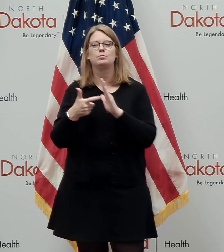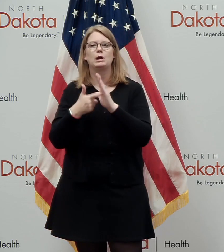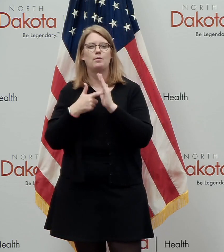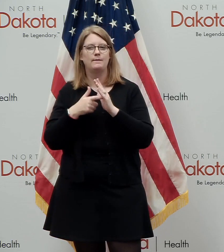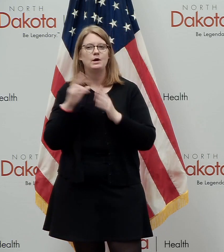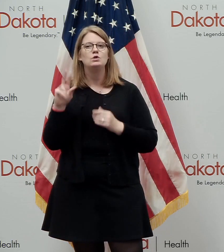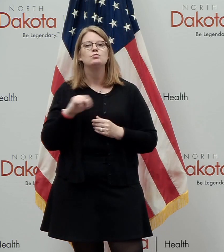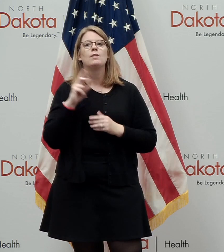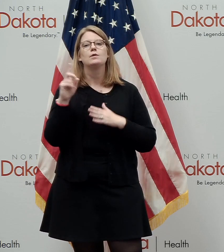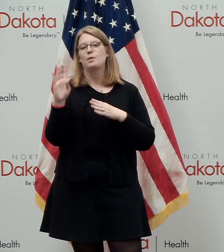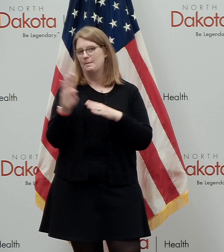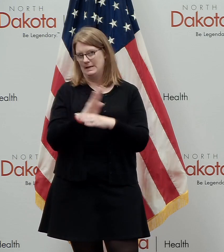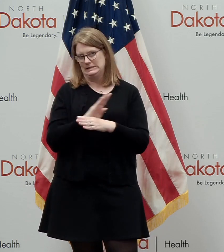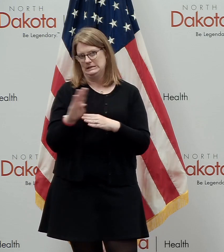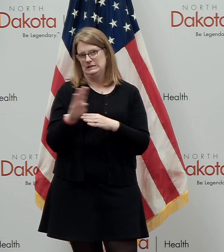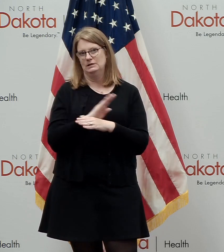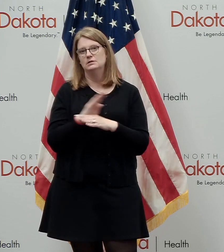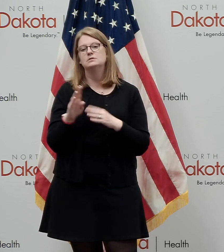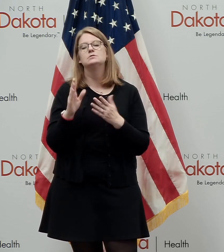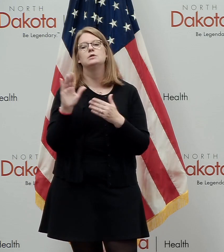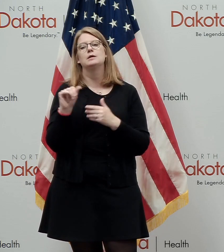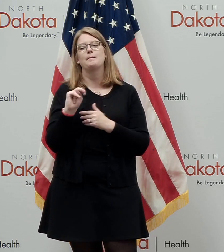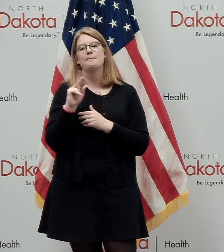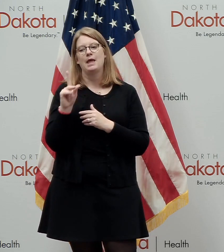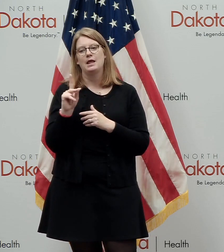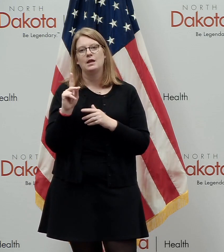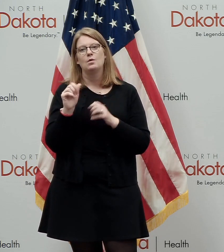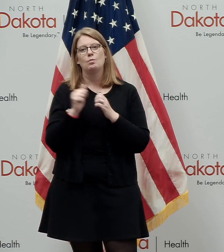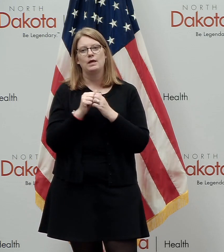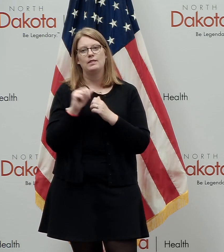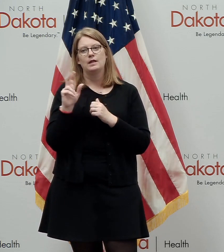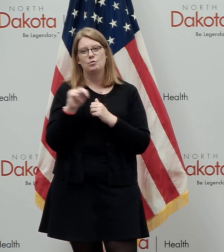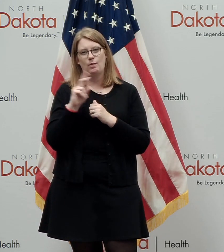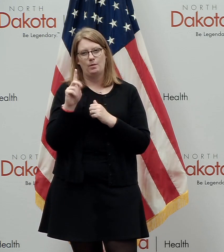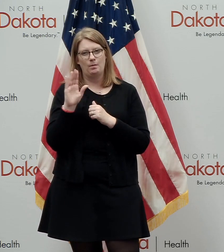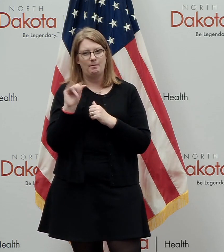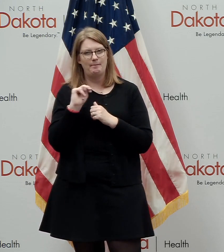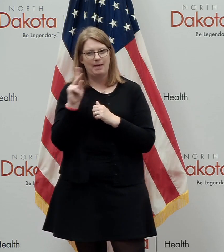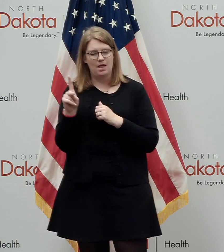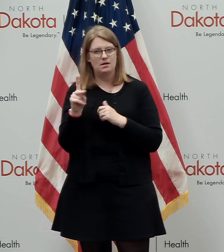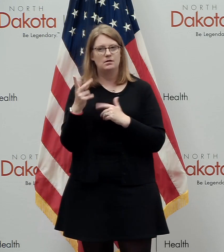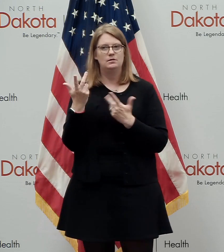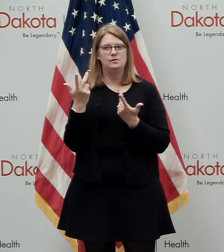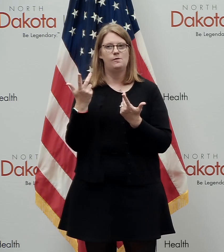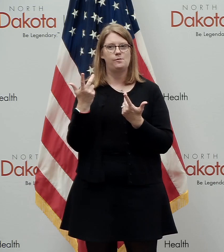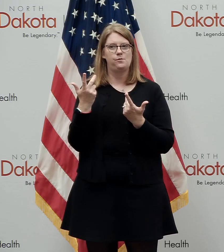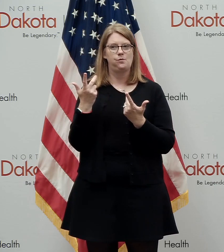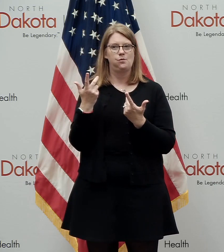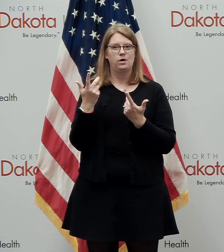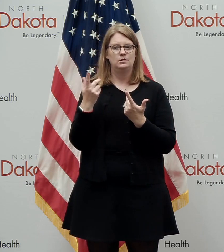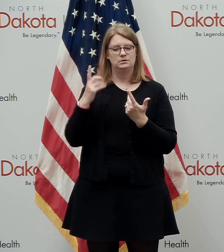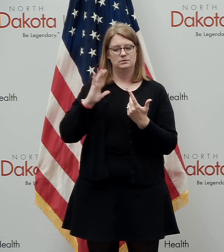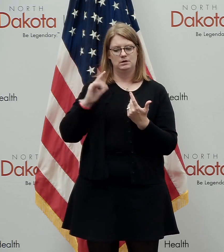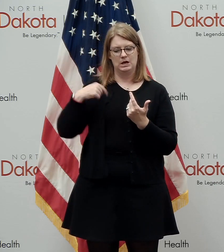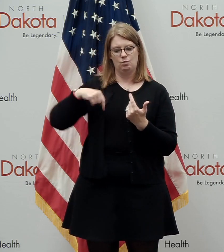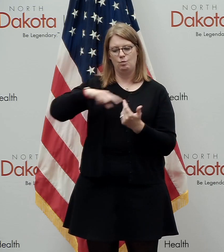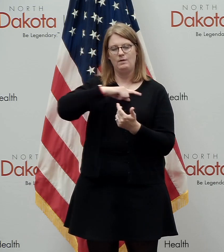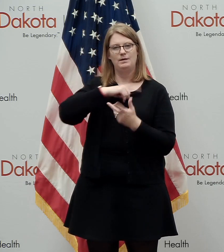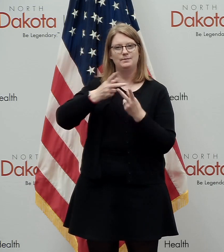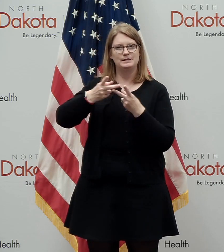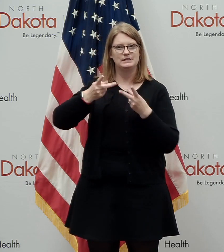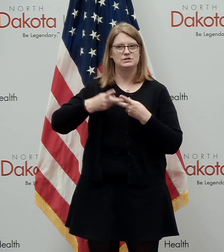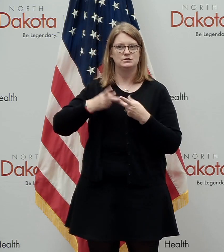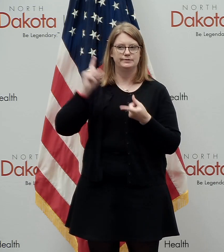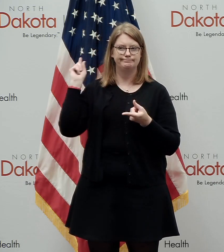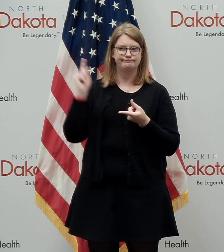a North Dakota business doing banking with a North Dakota bank, and we would then be in a position to help them buy down that